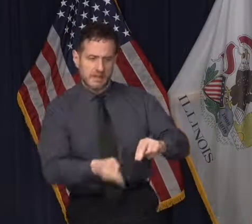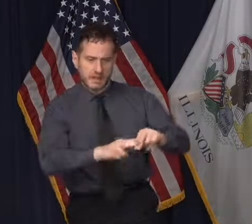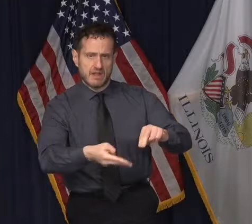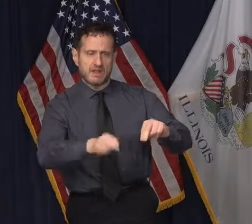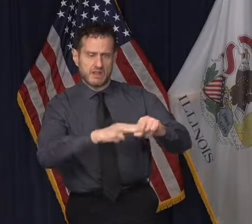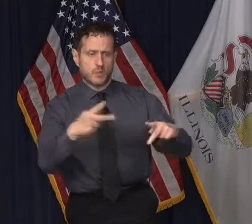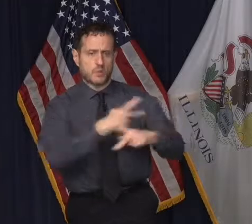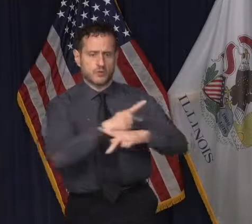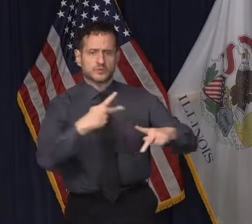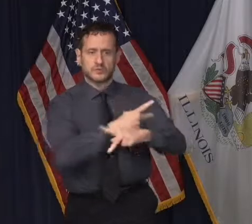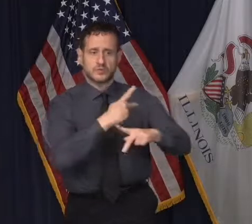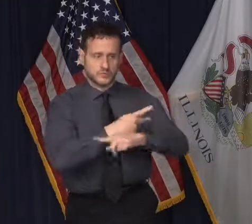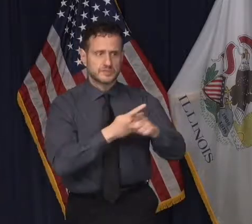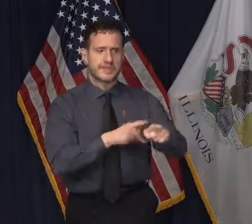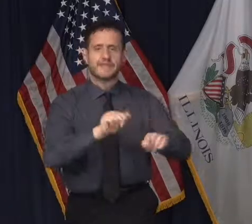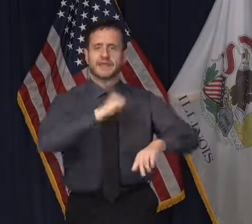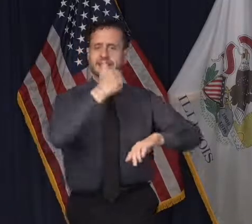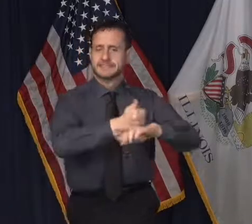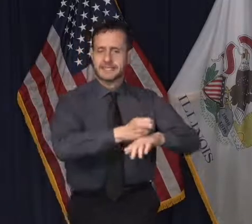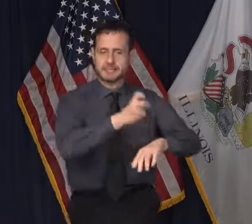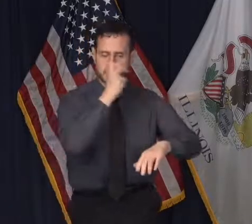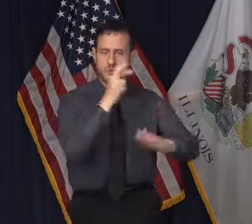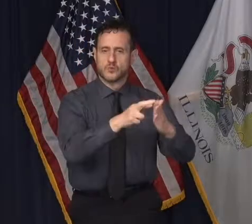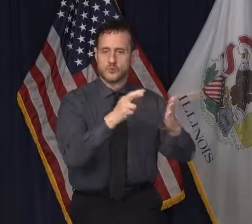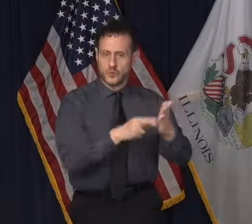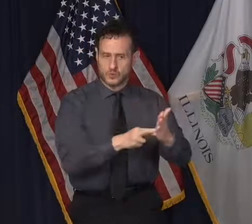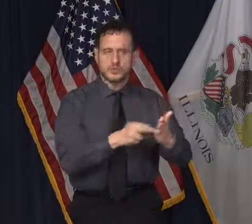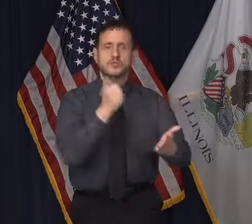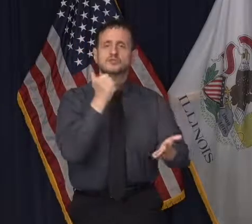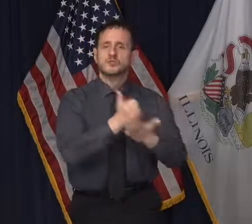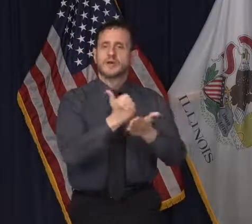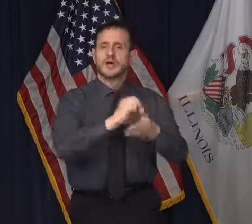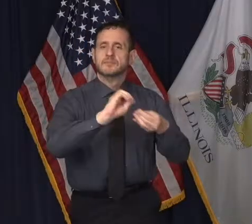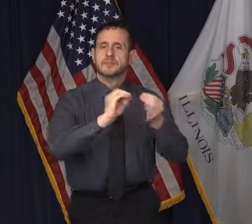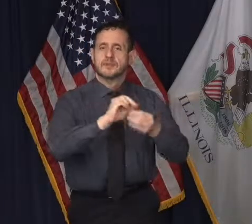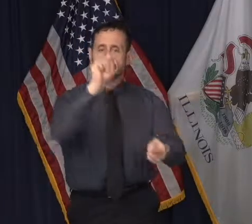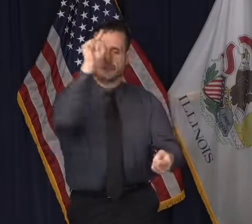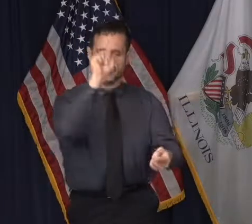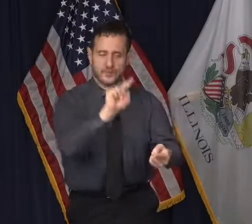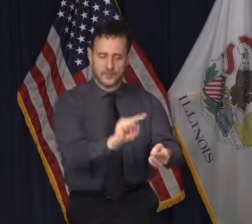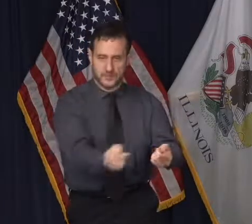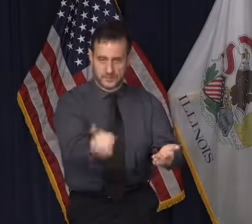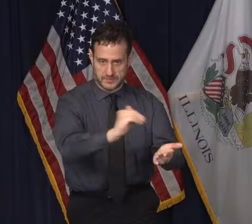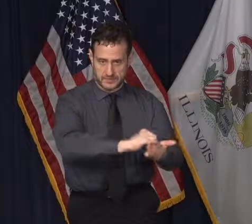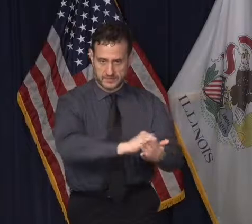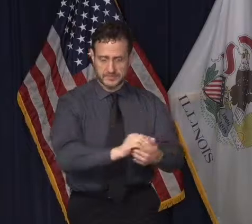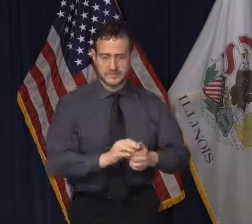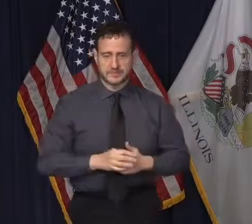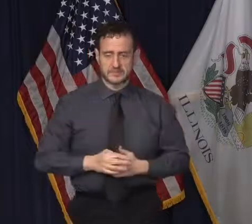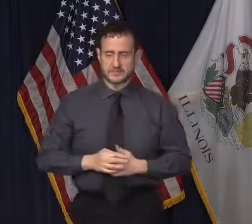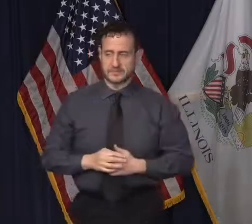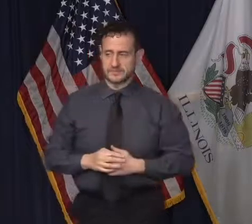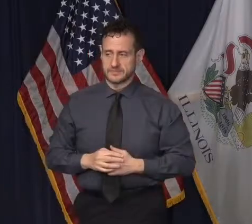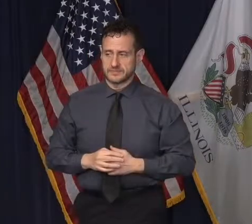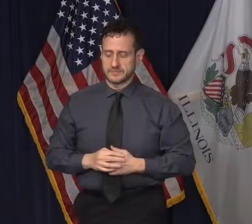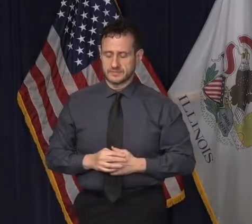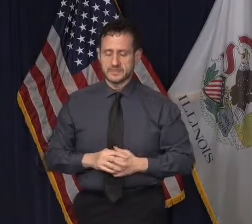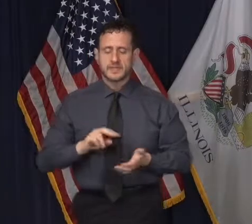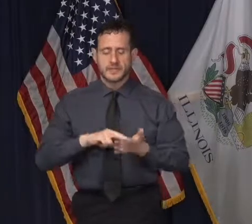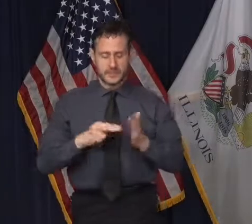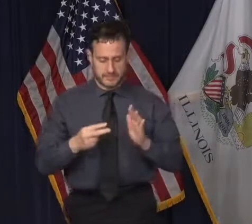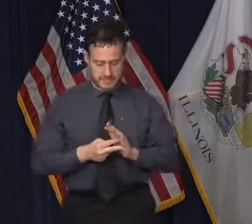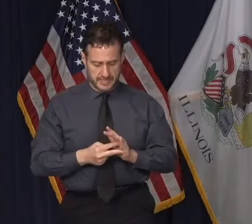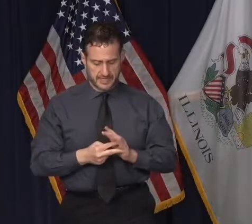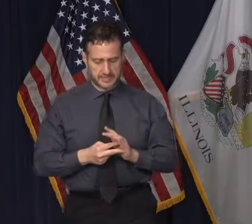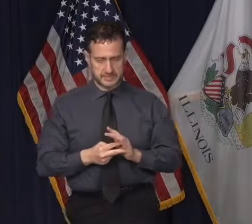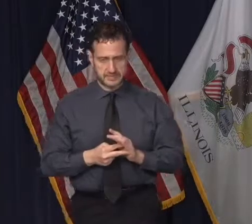on a targeted basis to bring down the number of rising infections and positivity rates. That includes